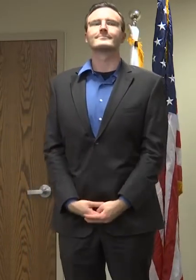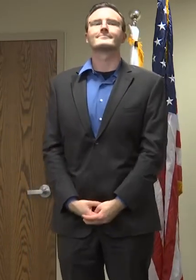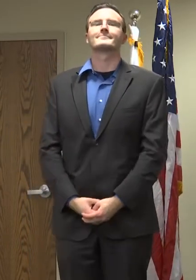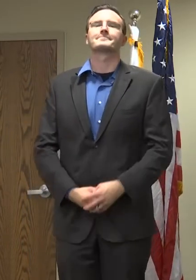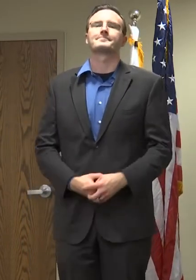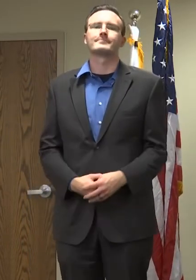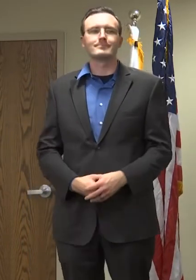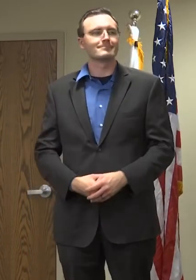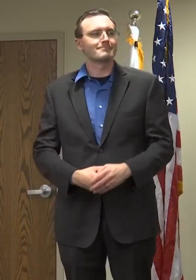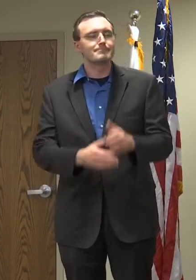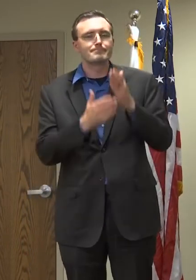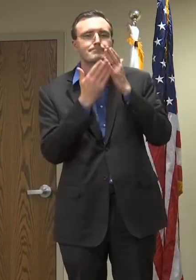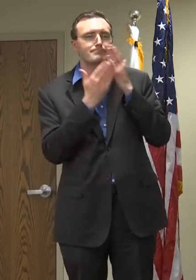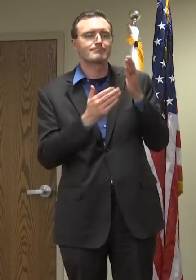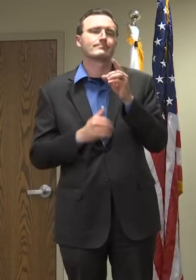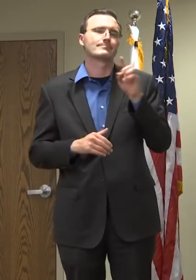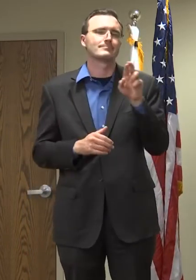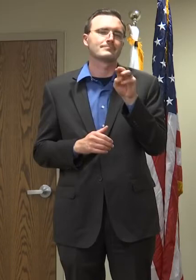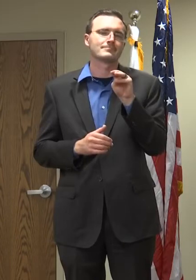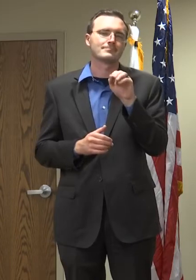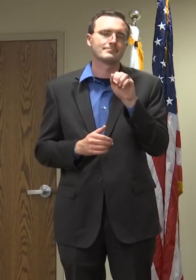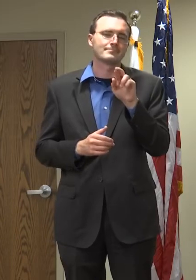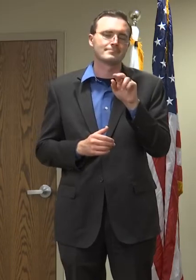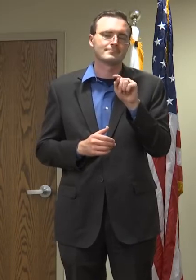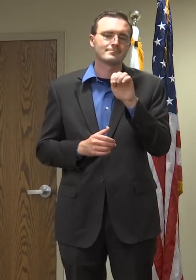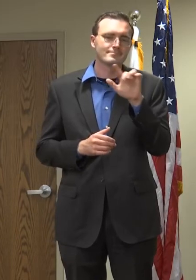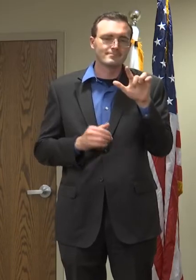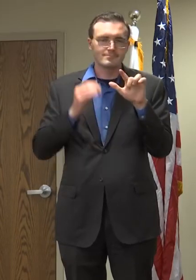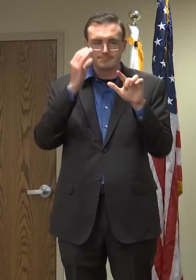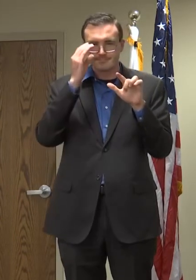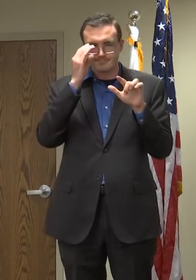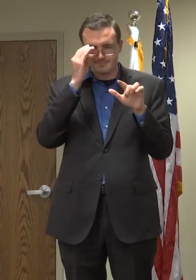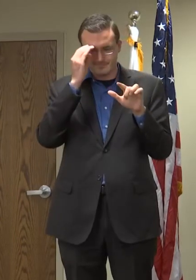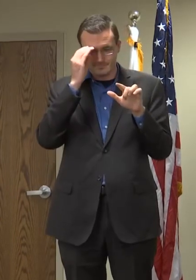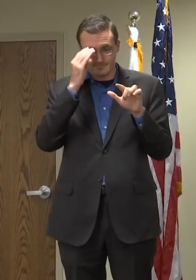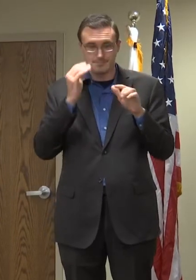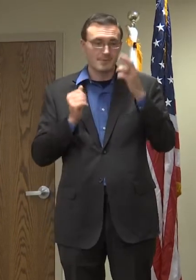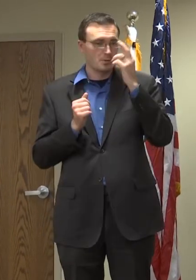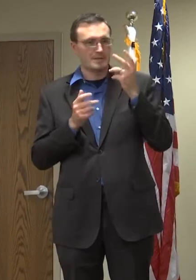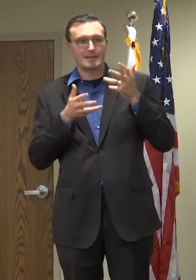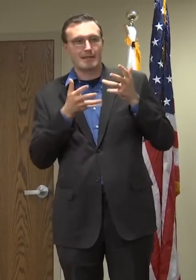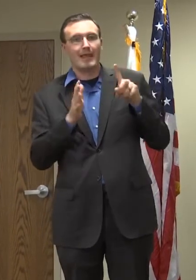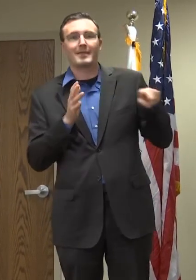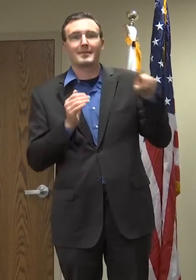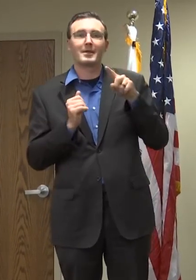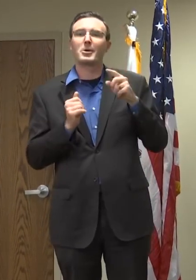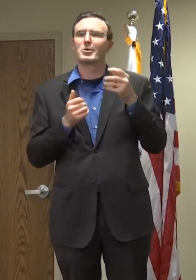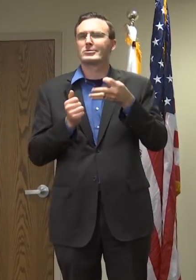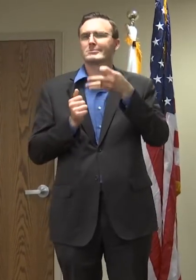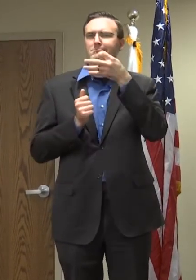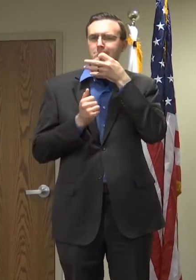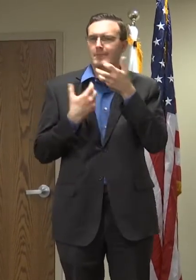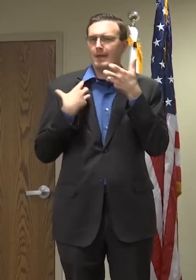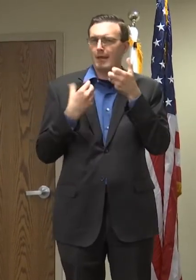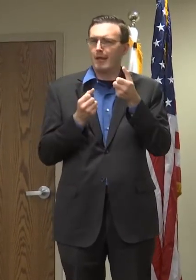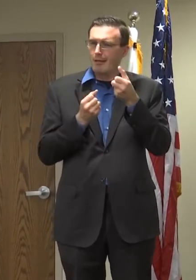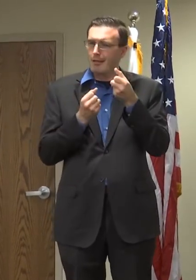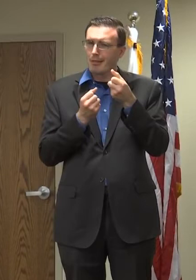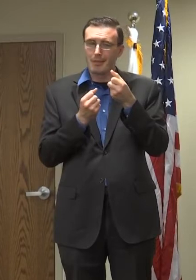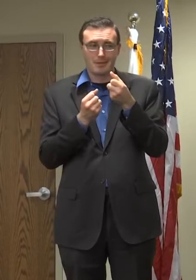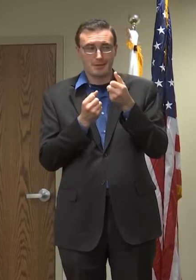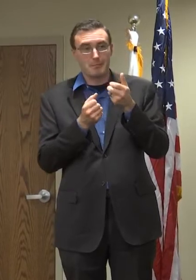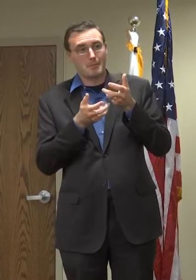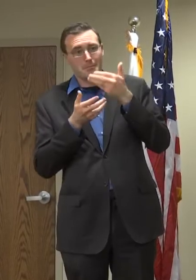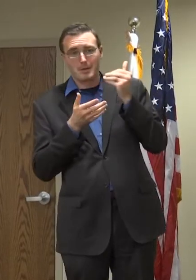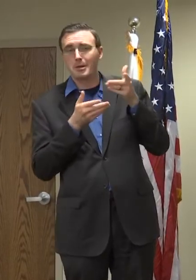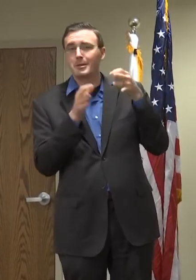Thank you, Dr. Martell. I think the reason we leave it to the public health experts is because even on their break, they're reading about this. So thank you